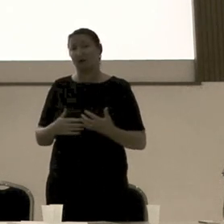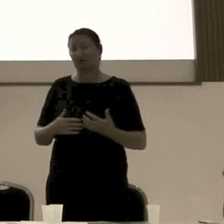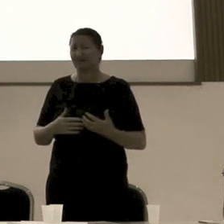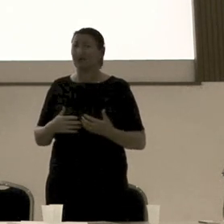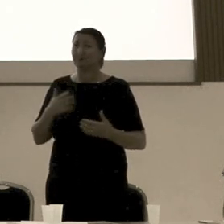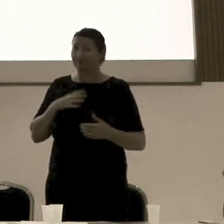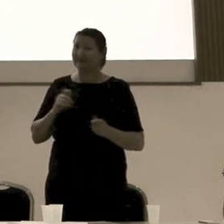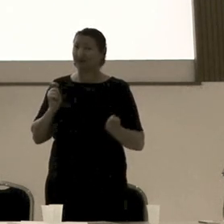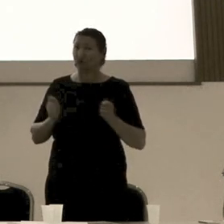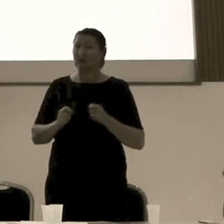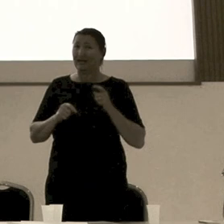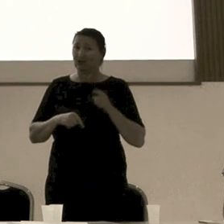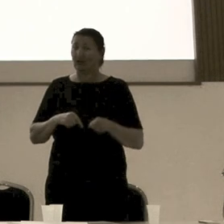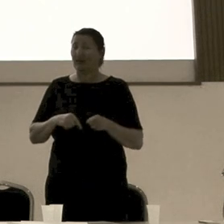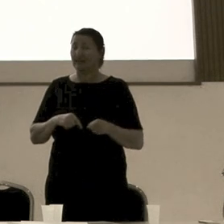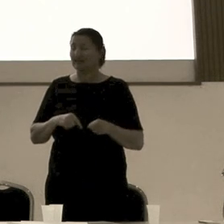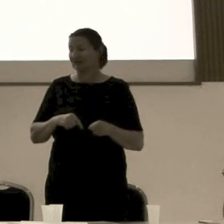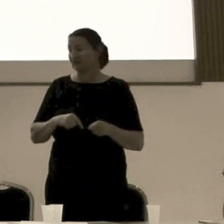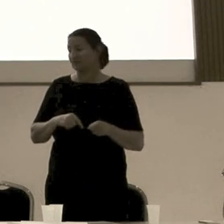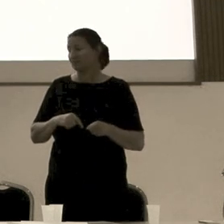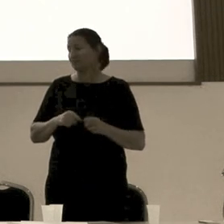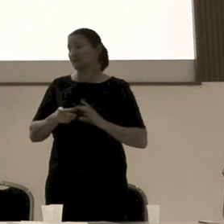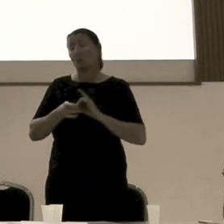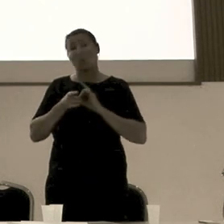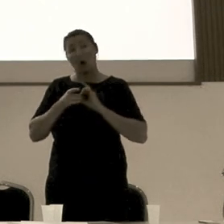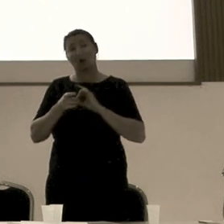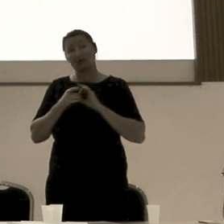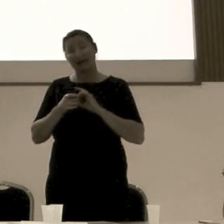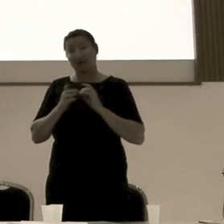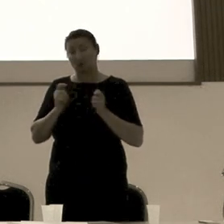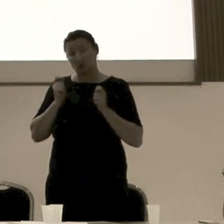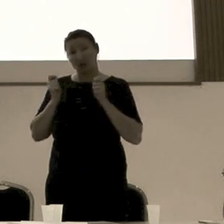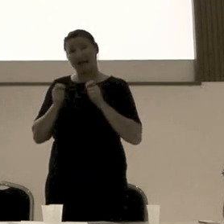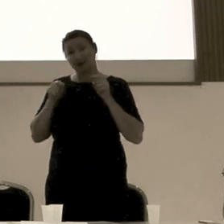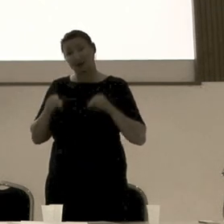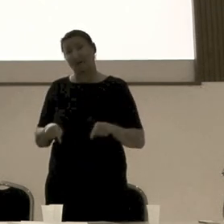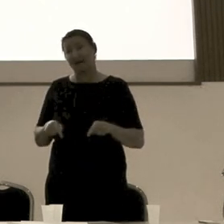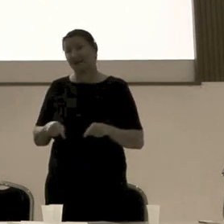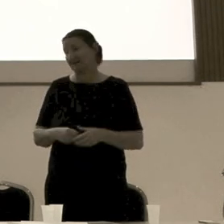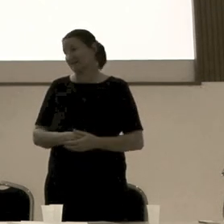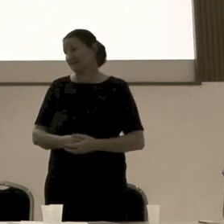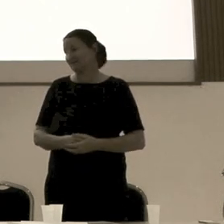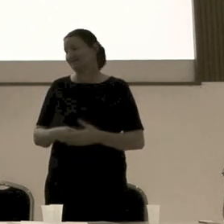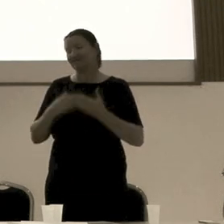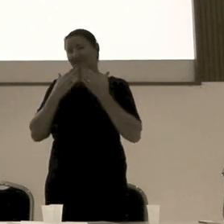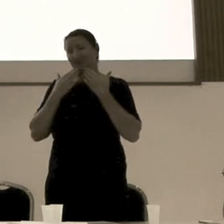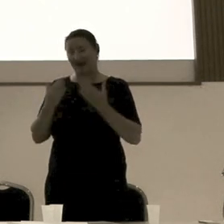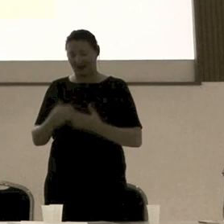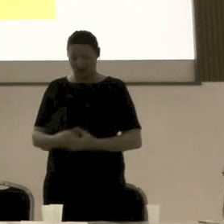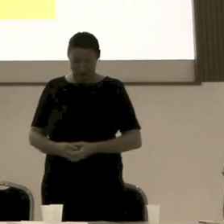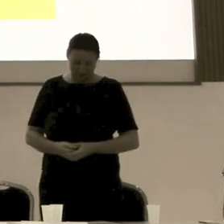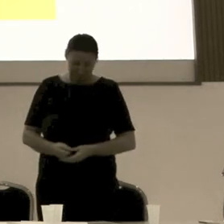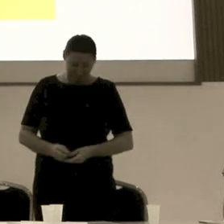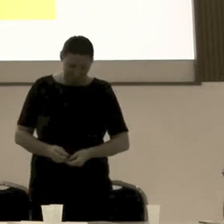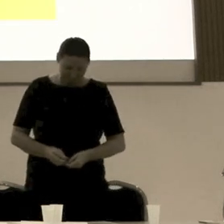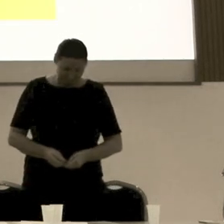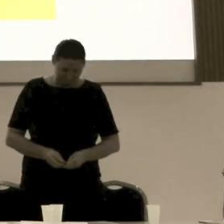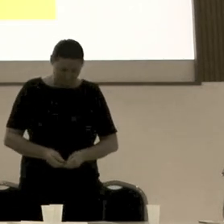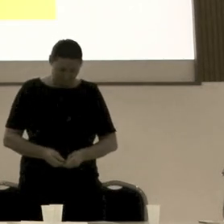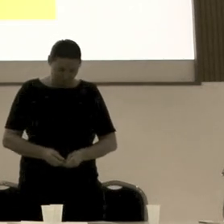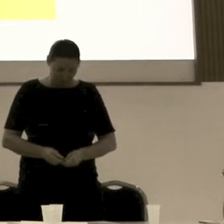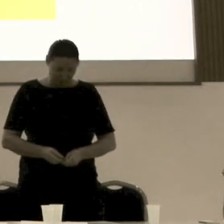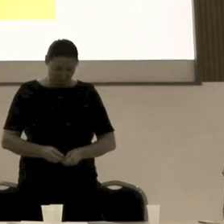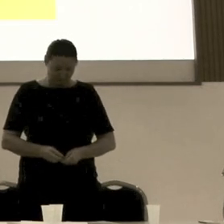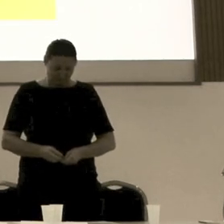work together and also harder to change that during and after this month. Thank you.